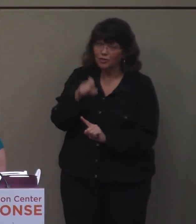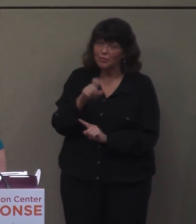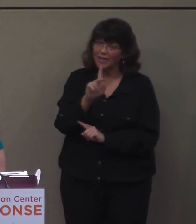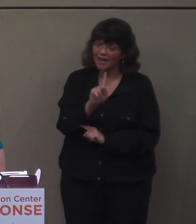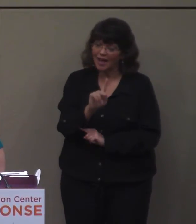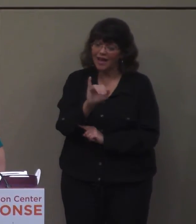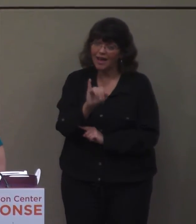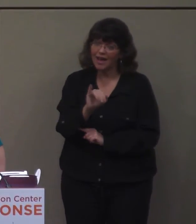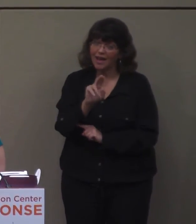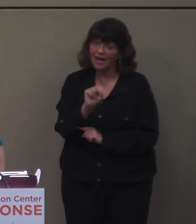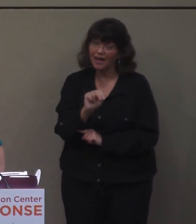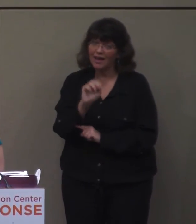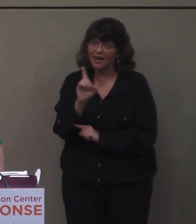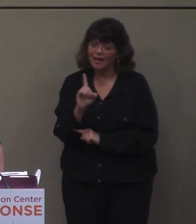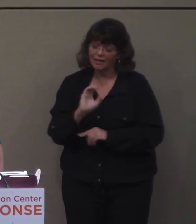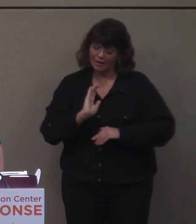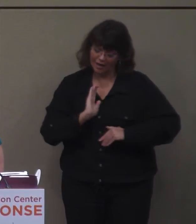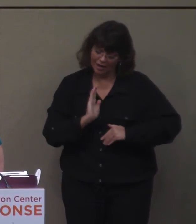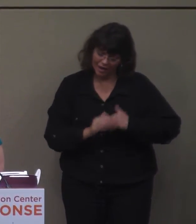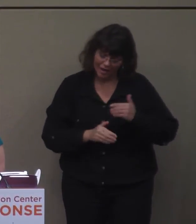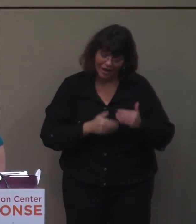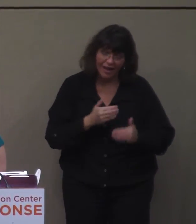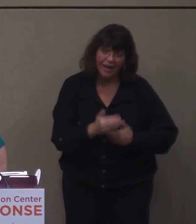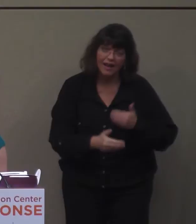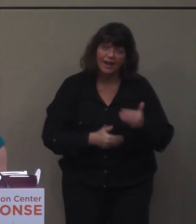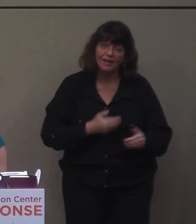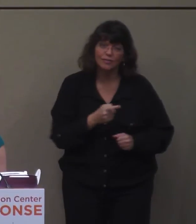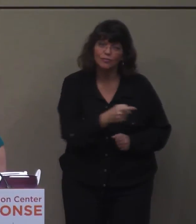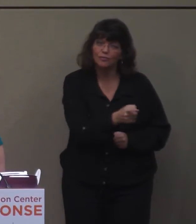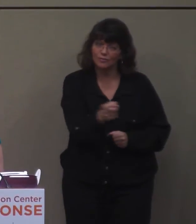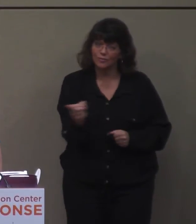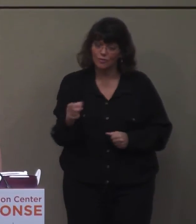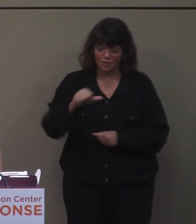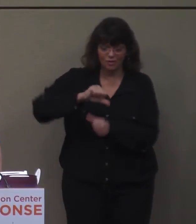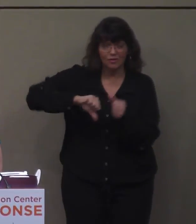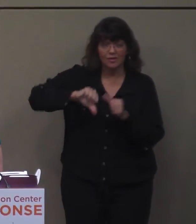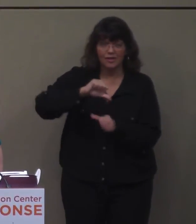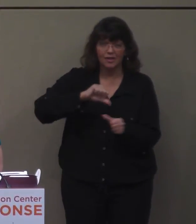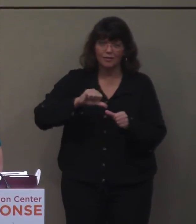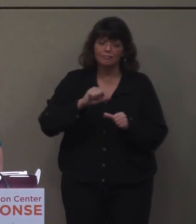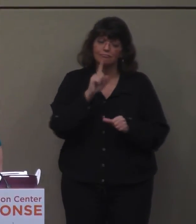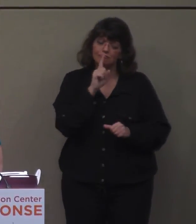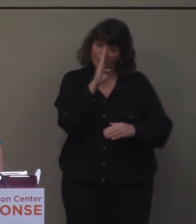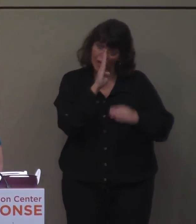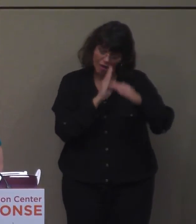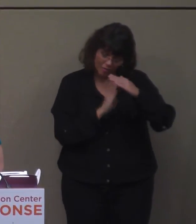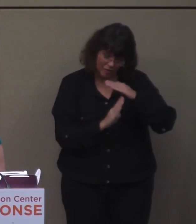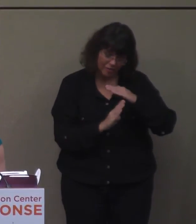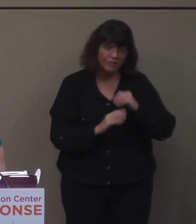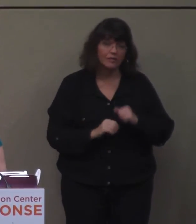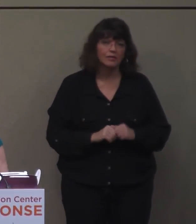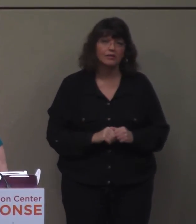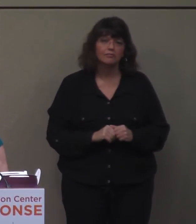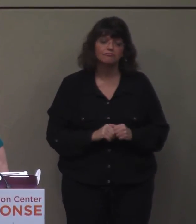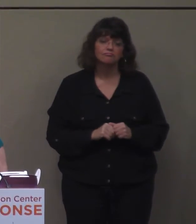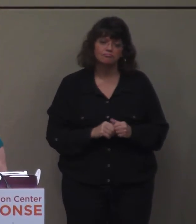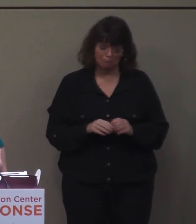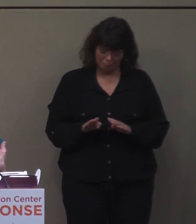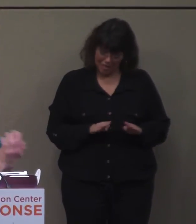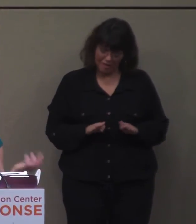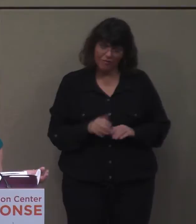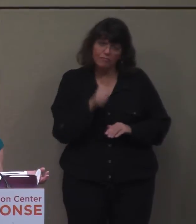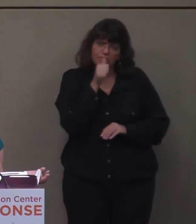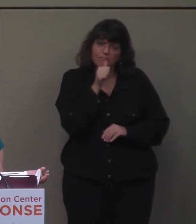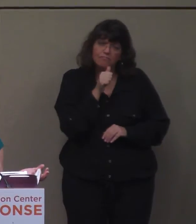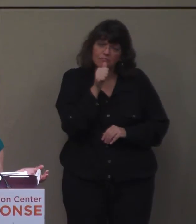be patient. Just be kind. You know, kindness goes a long way. And research shows that, you know, even us acting